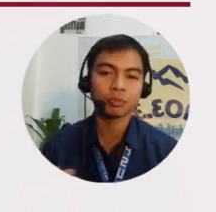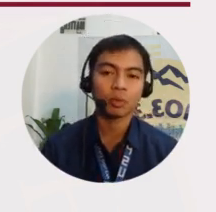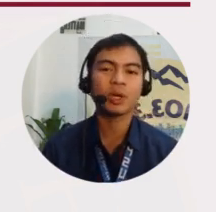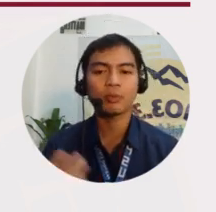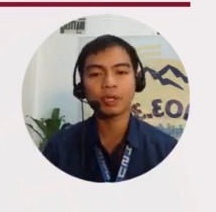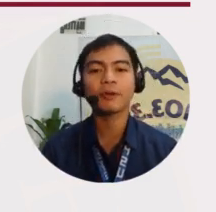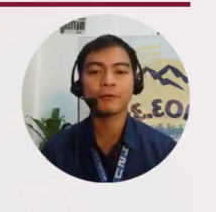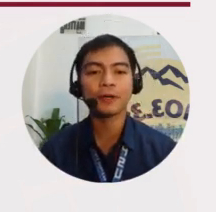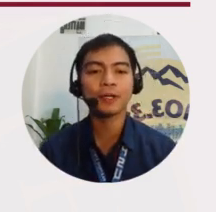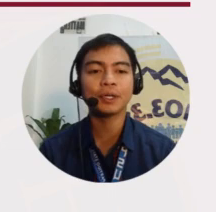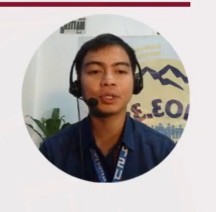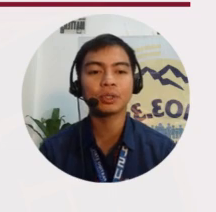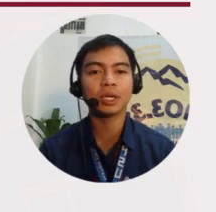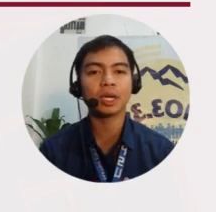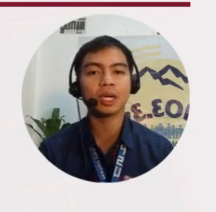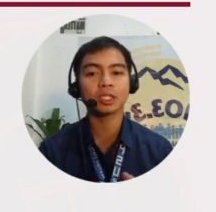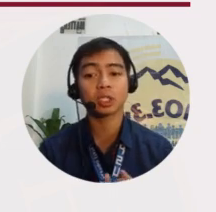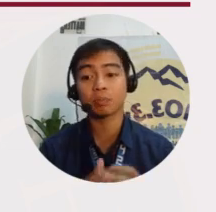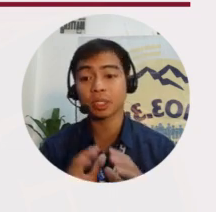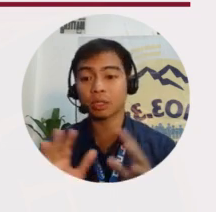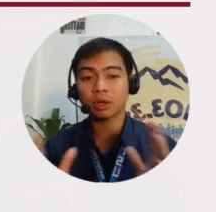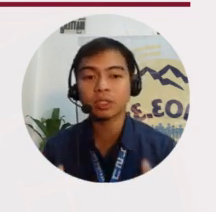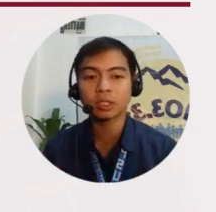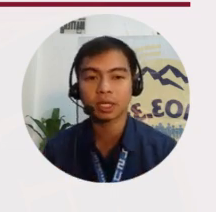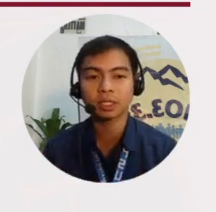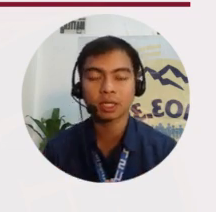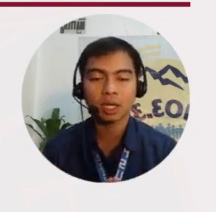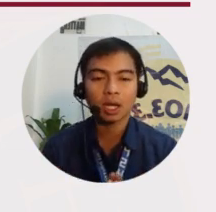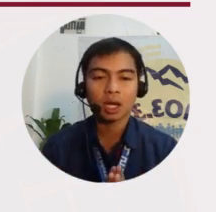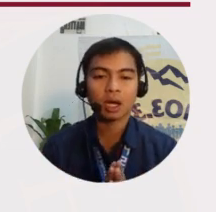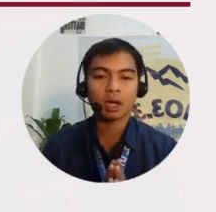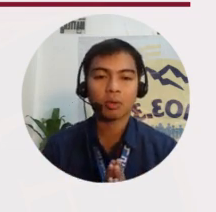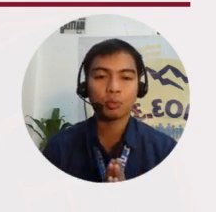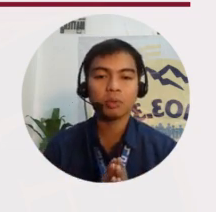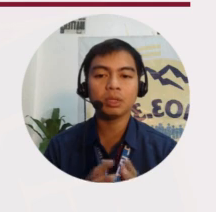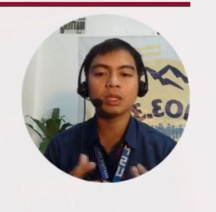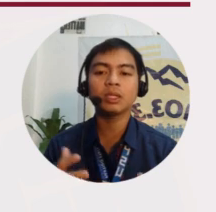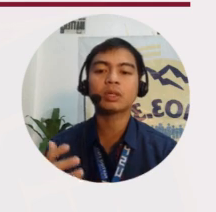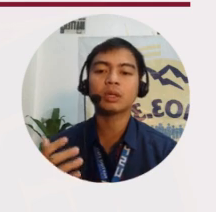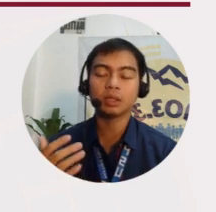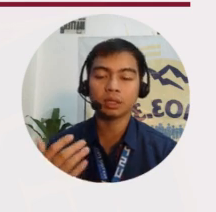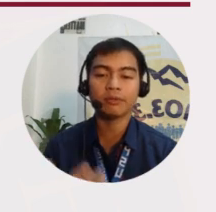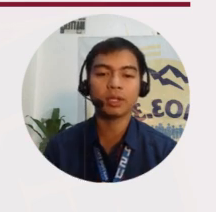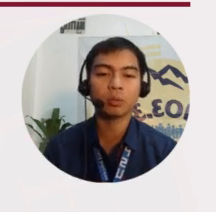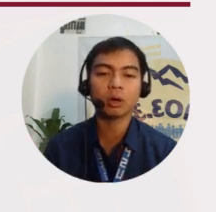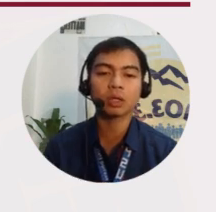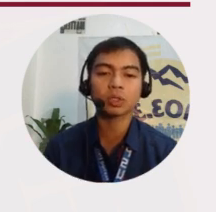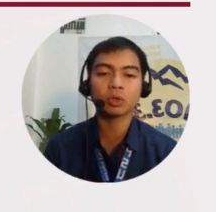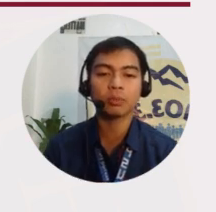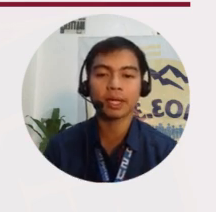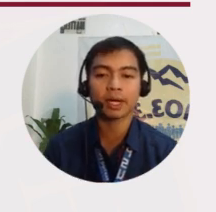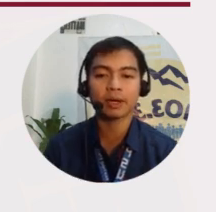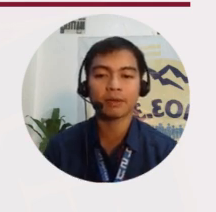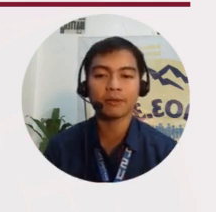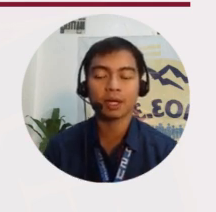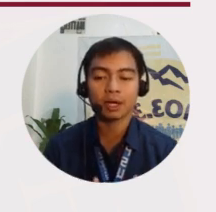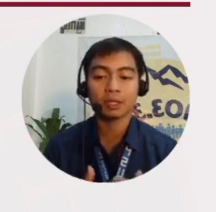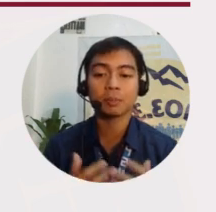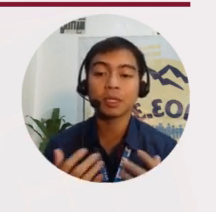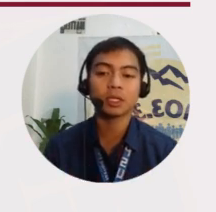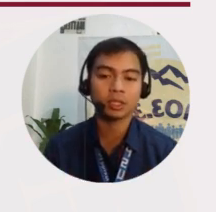So when we refer to the special audiences, we mean these are individuals who may